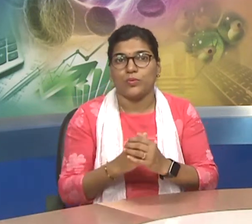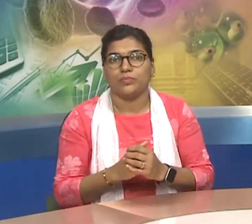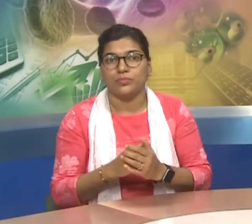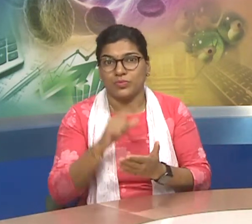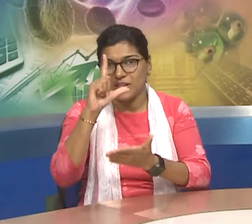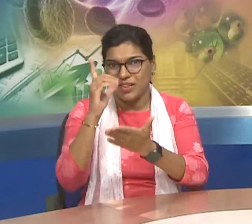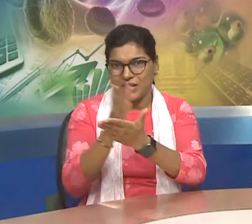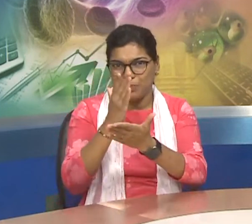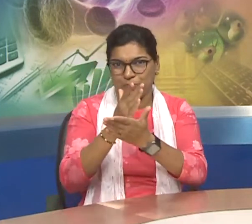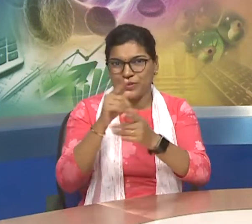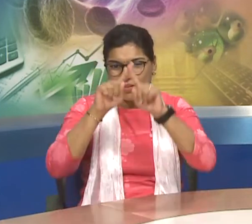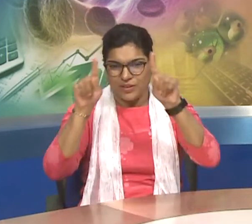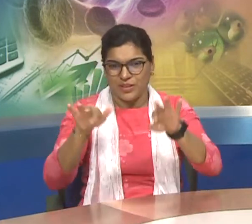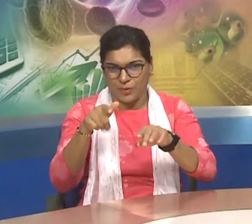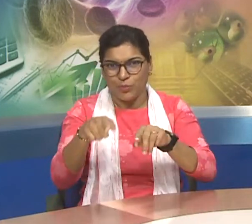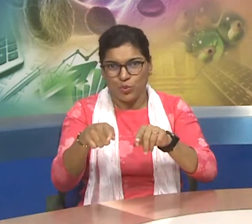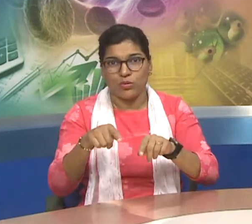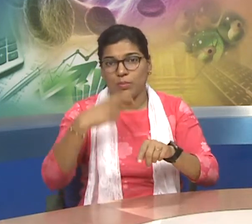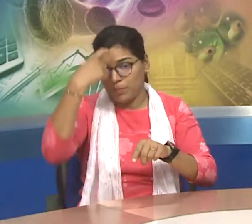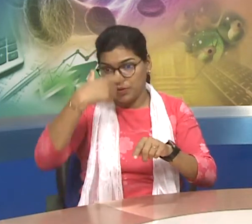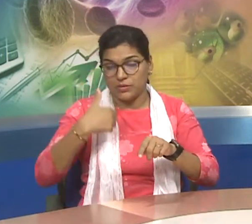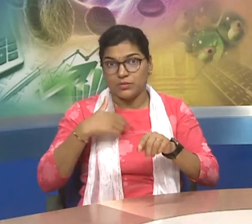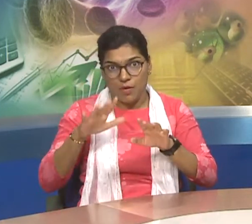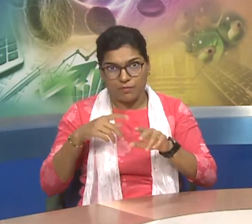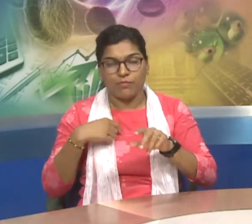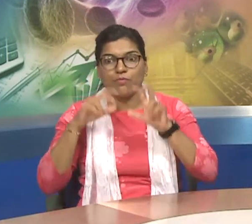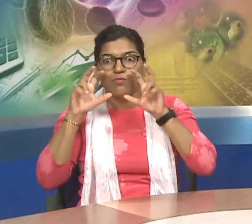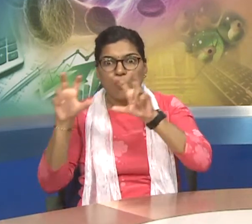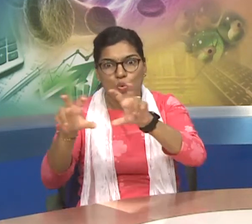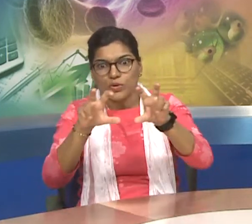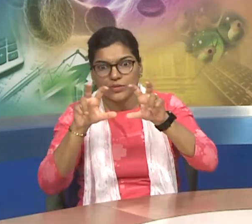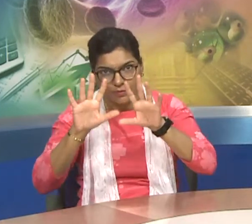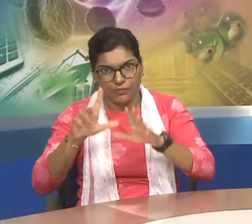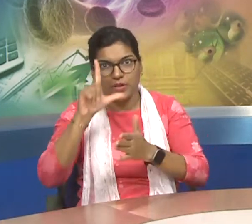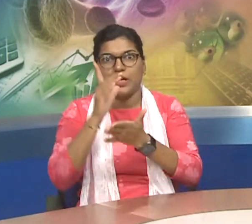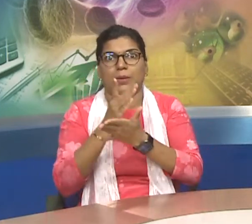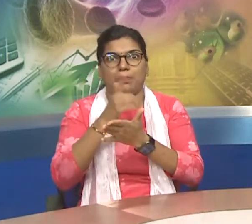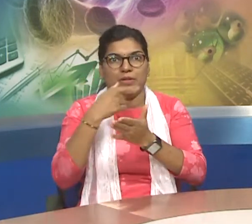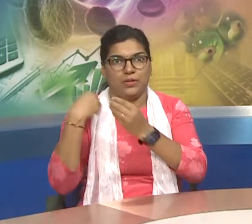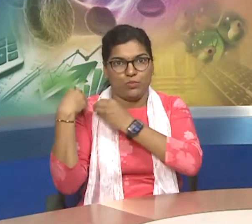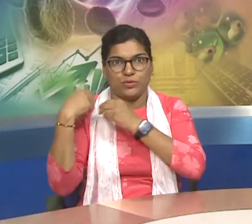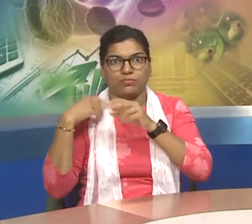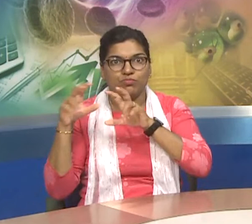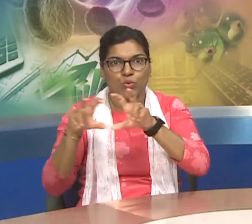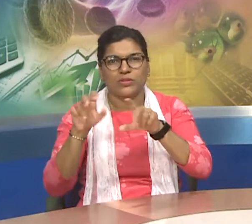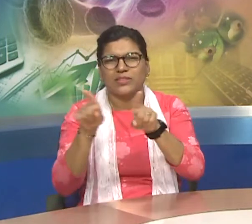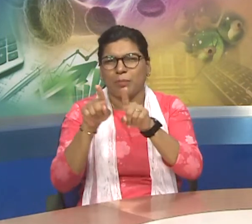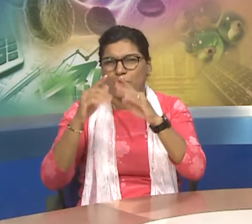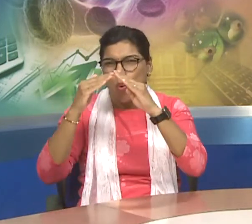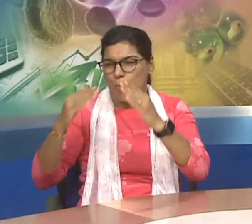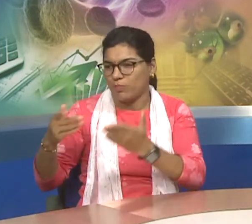Point number 2. The libraries have computerized their housekeeping